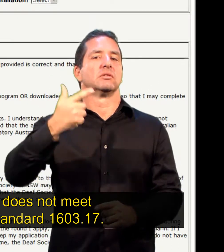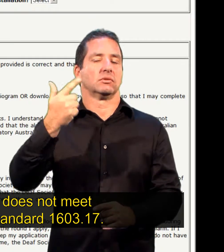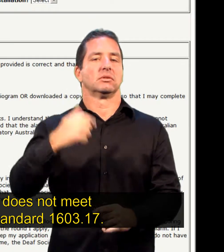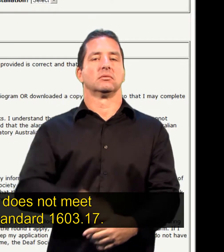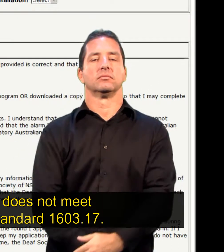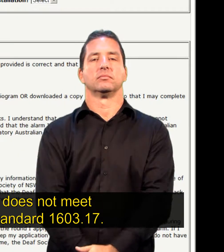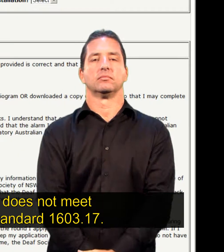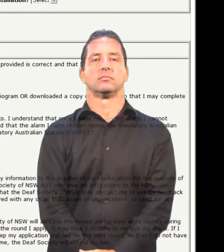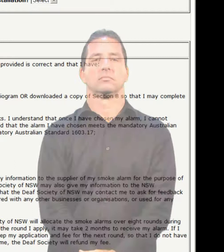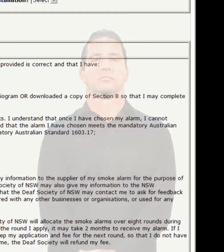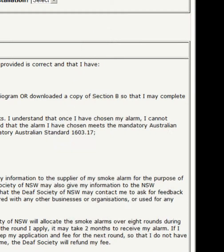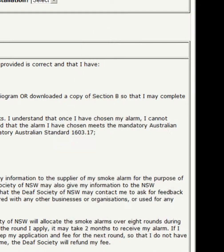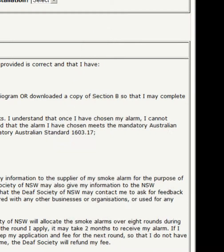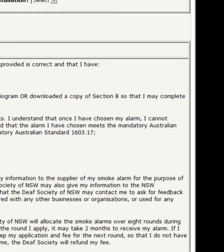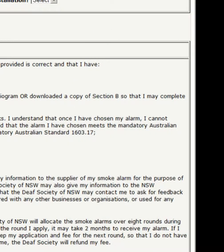1603.17.